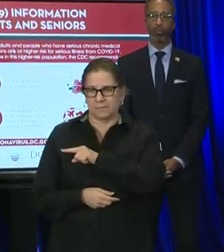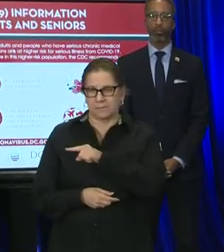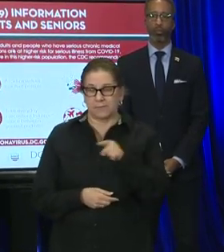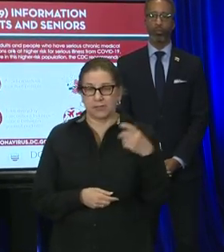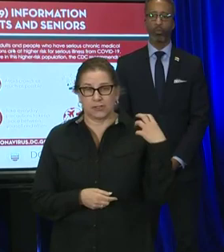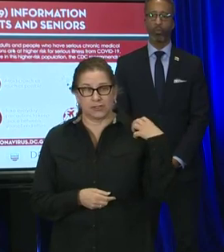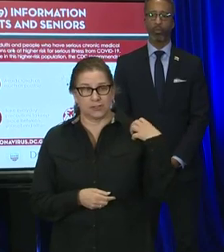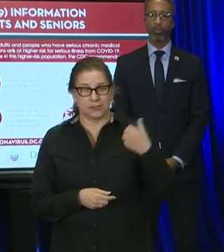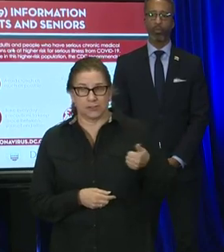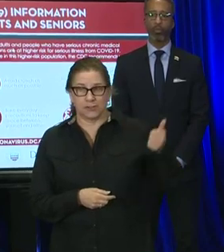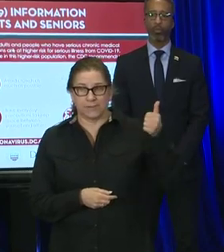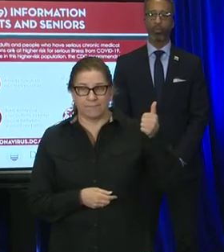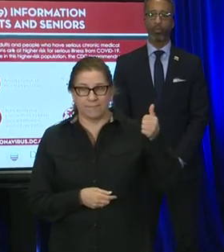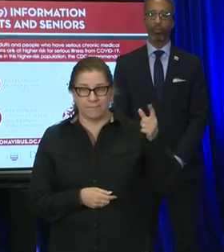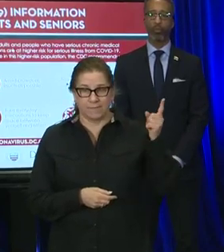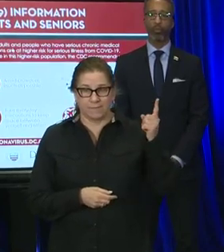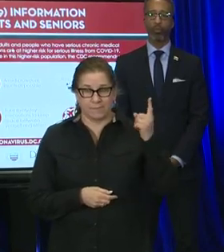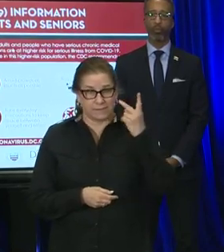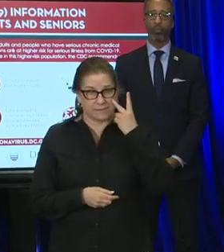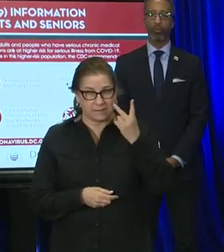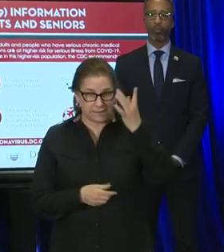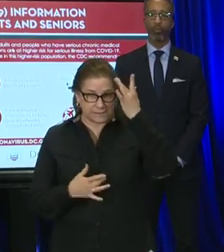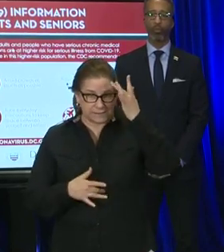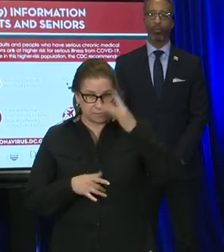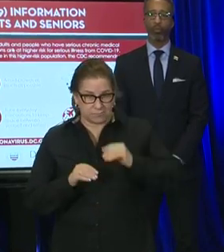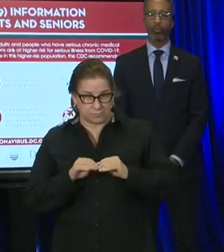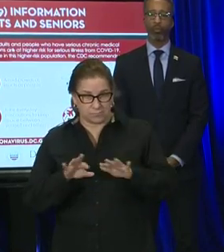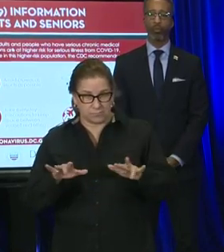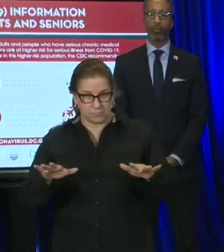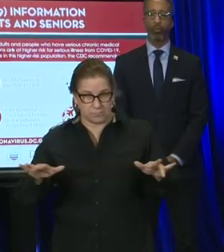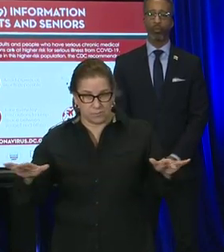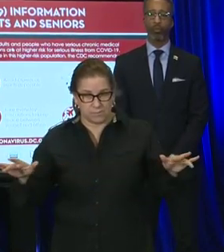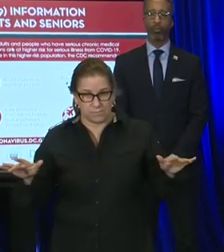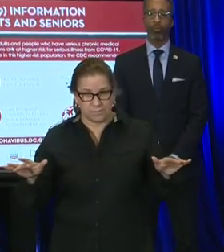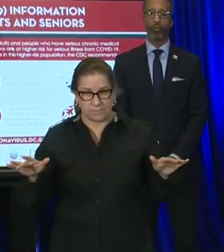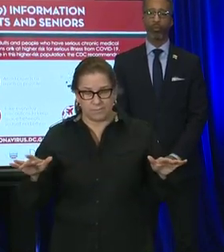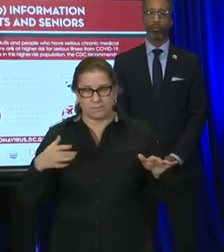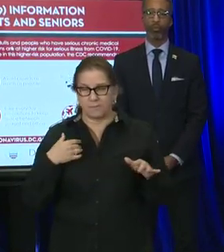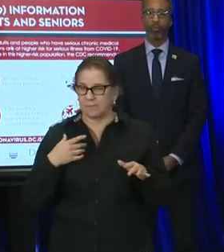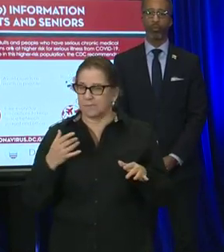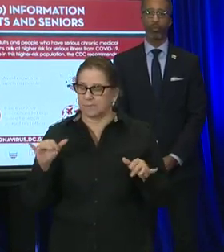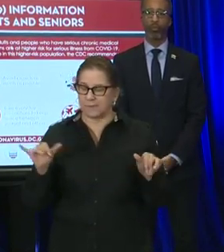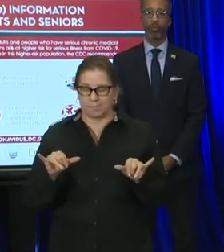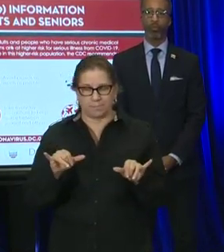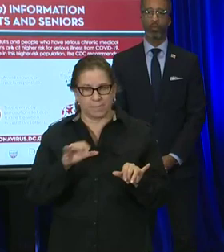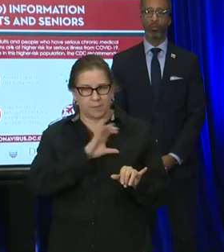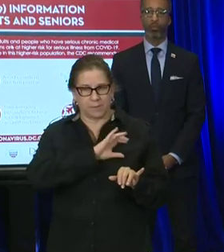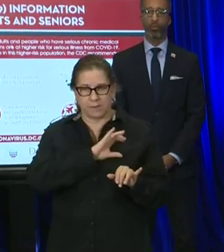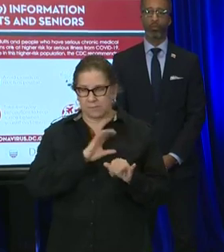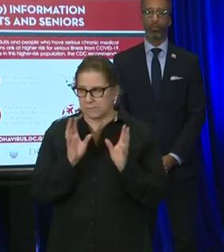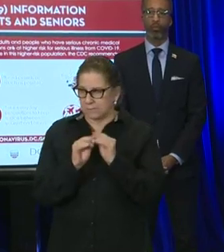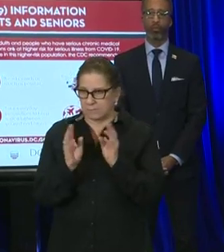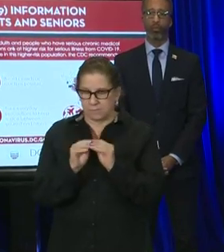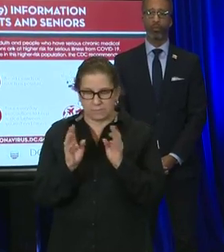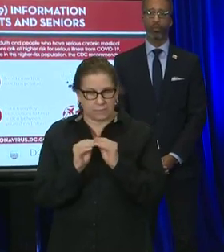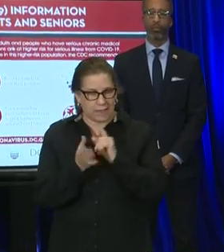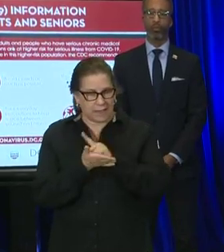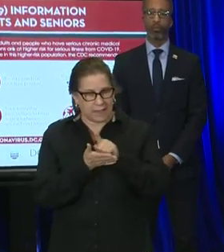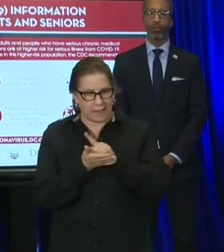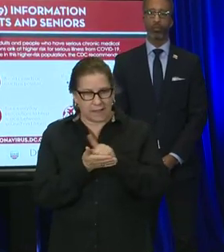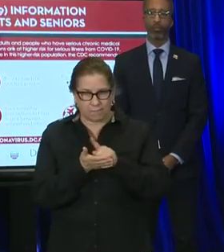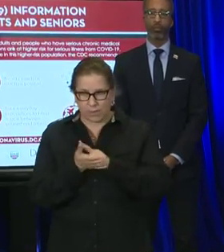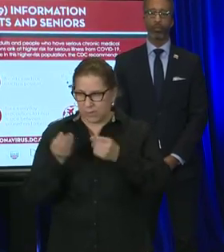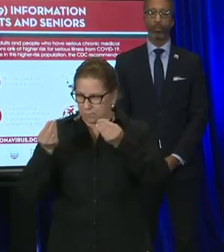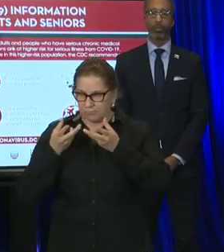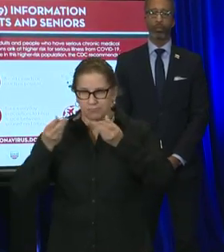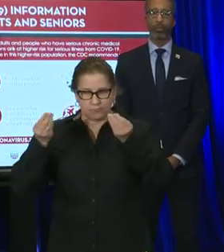going through this pandemic, I'm getting the same police briefing that I get every single week to listen and